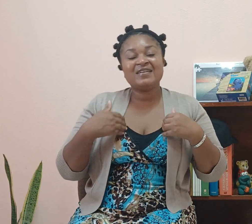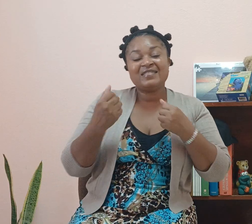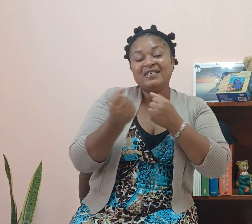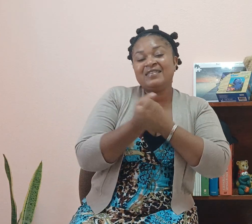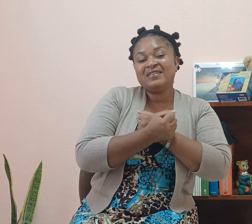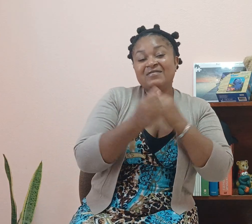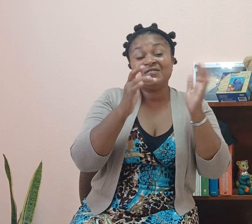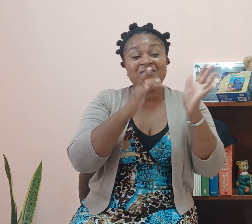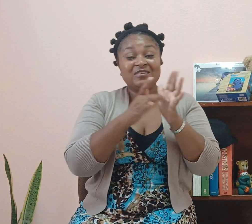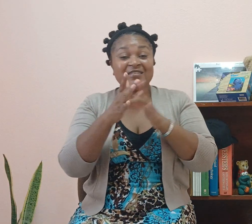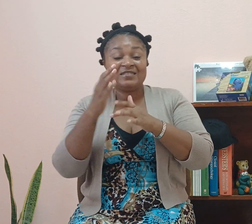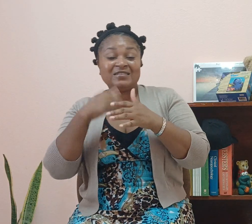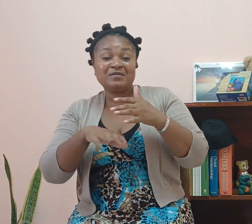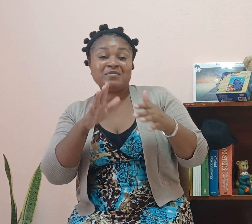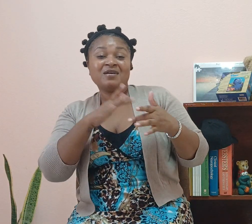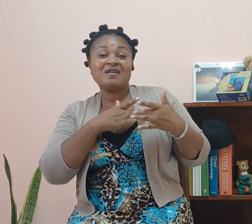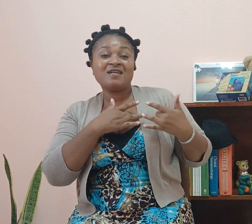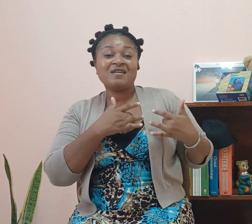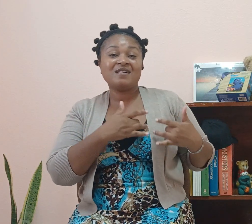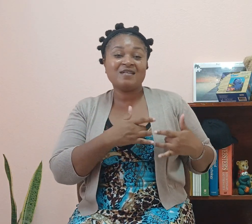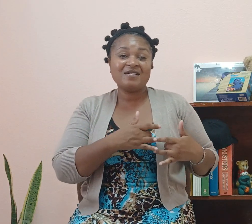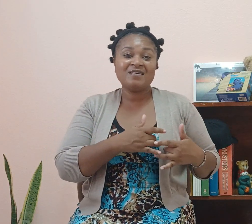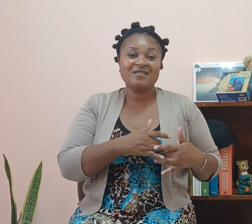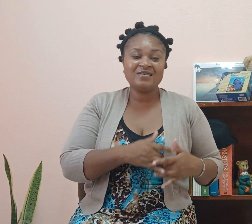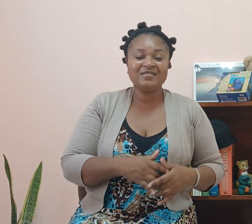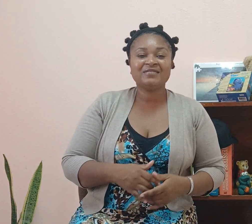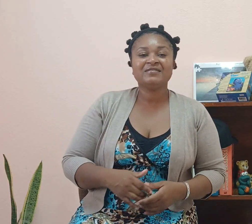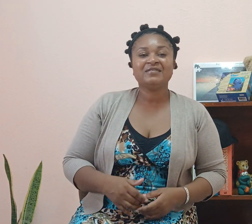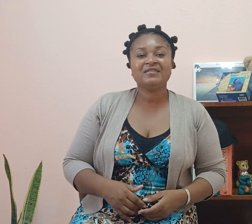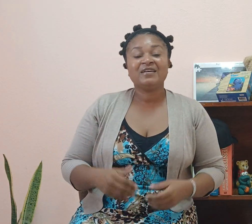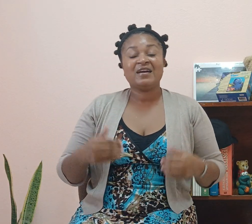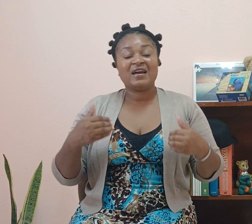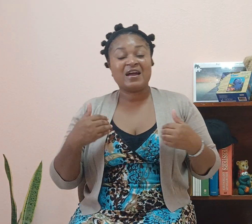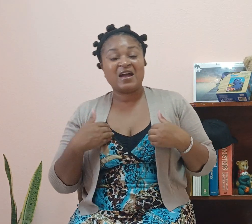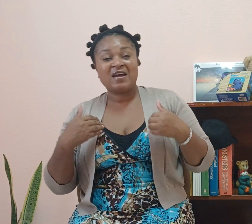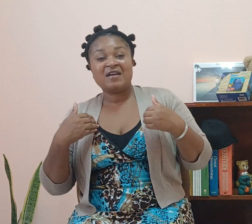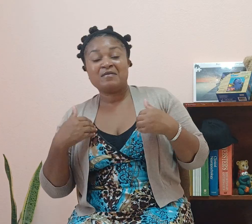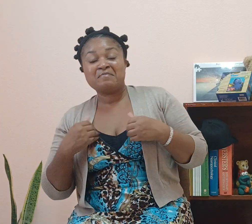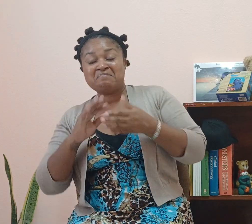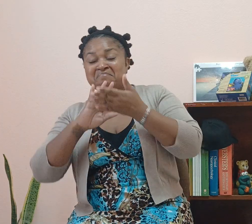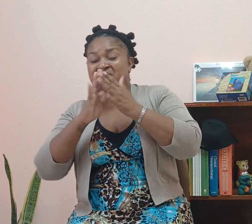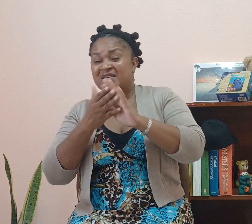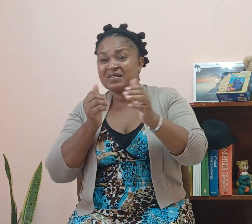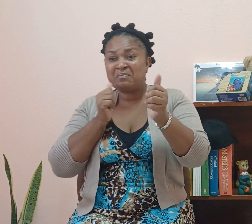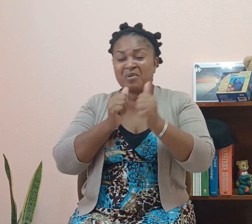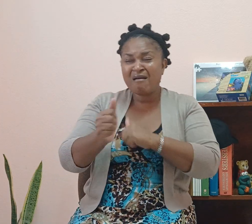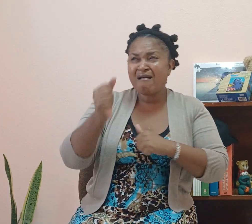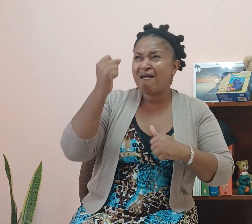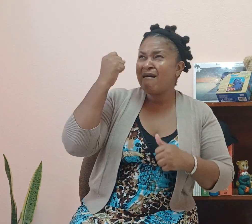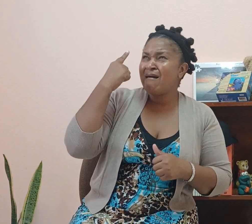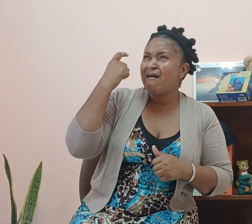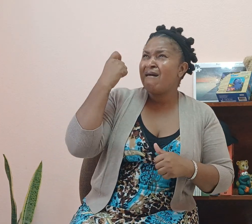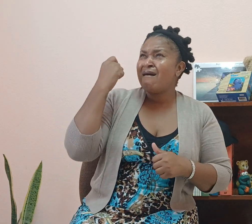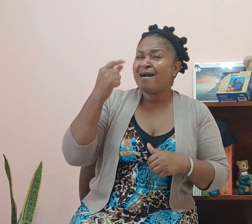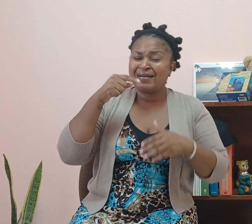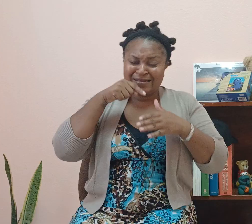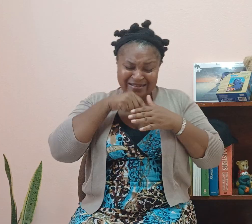got the love of Jesus in my heart. I've got the peace that passes understanding down in my